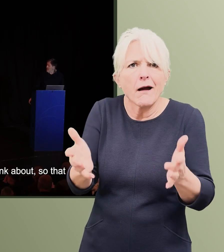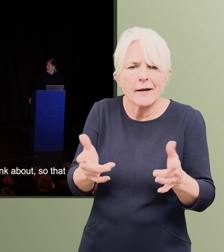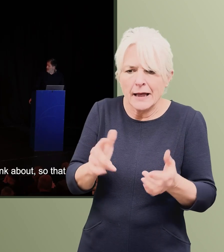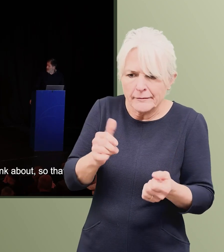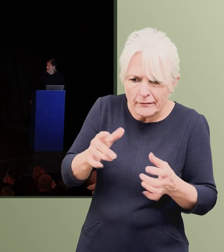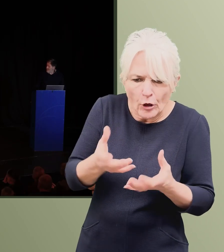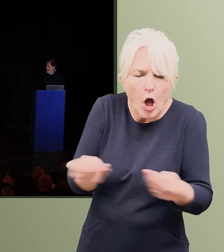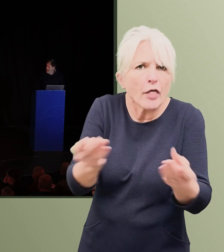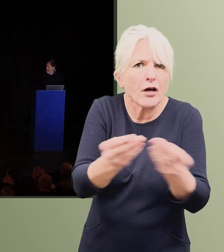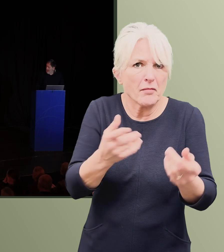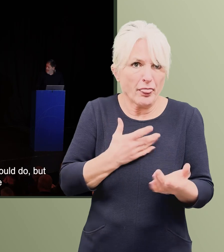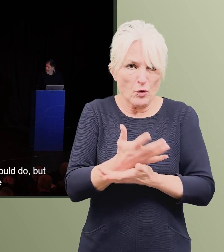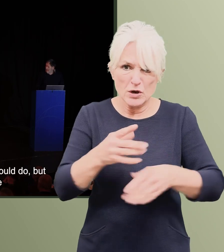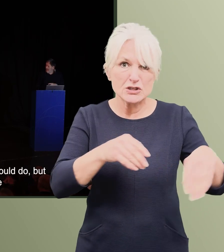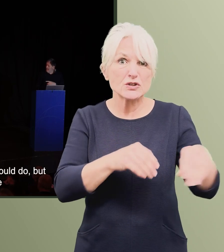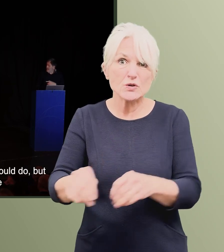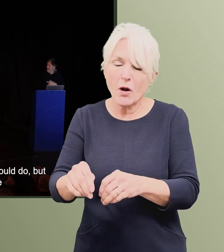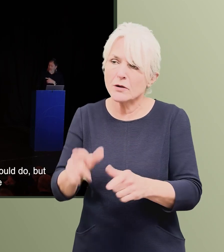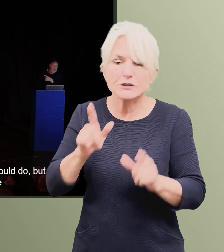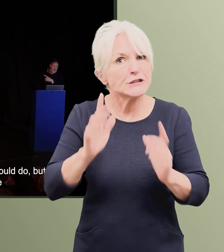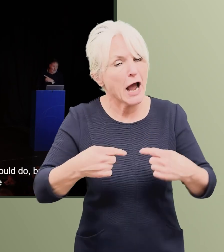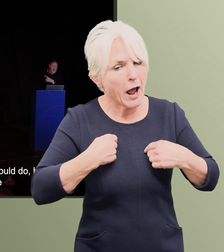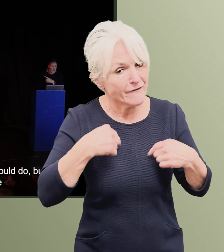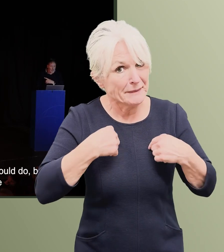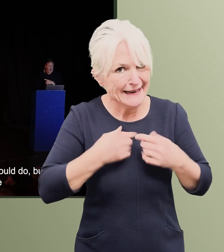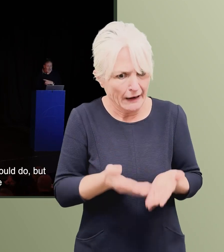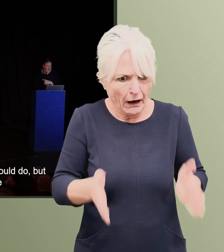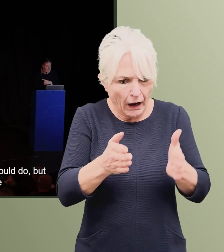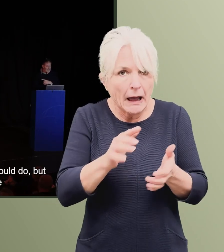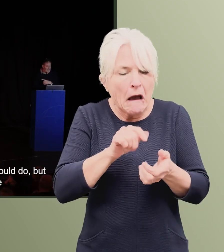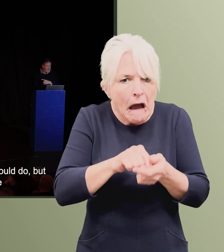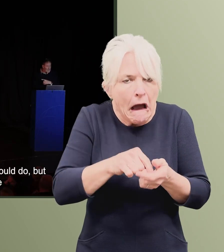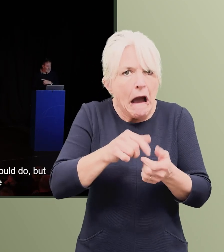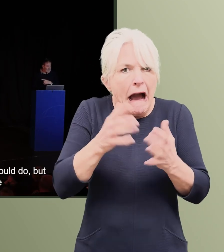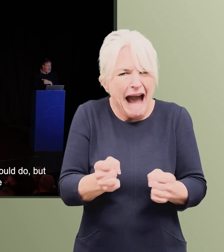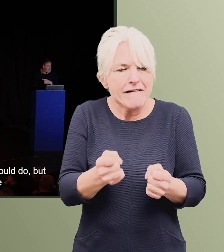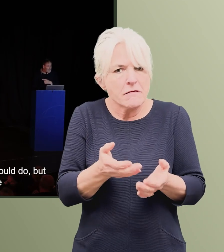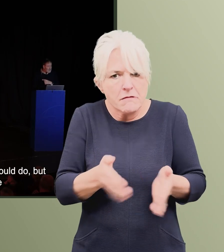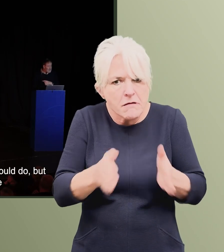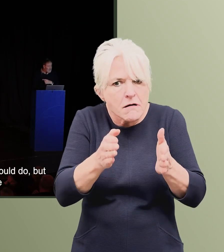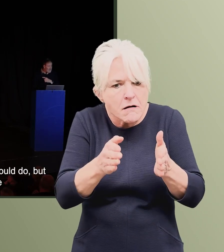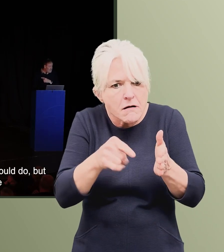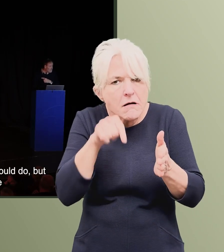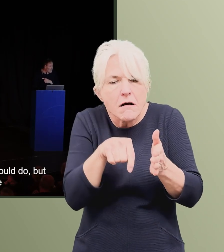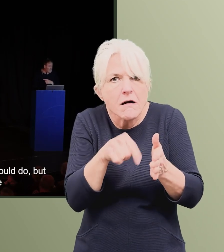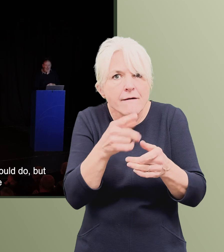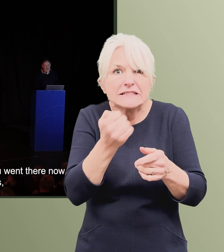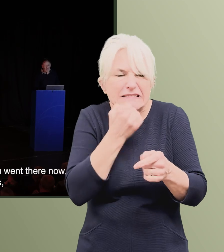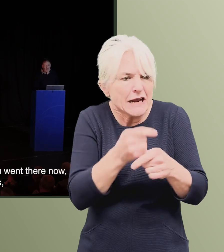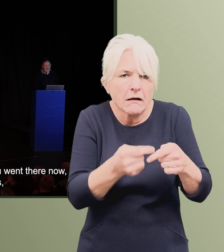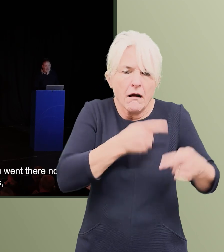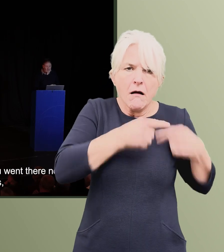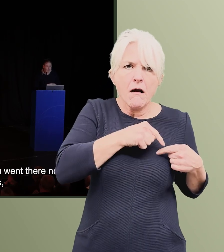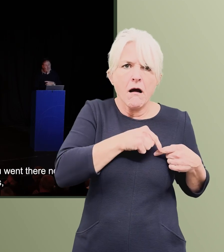was really quite exciting. And then what we all good archaeologists should do, but sometimes don't, we had to I